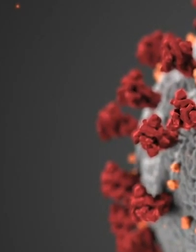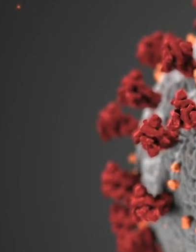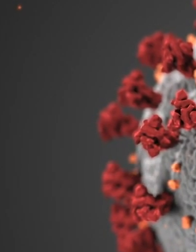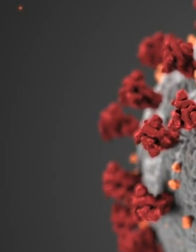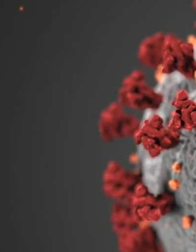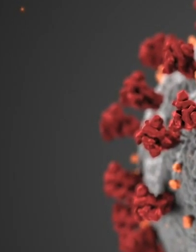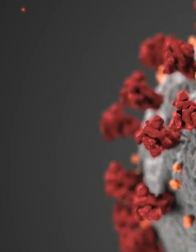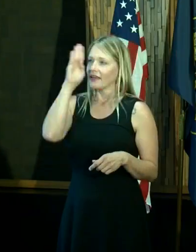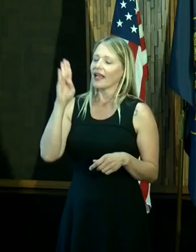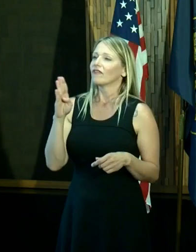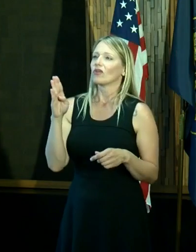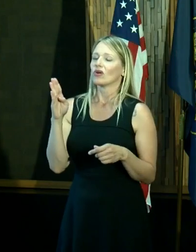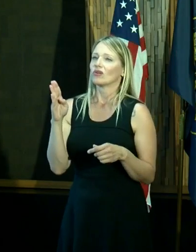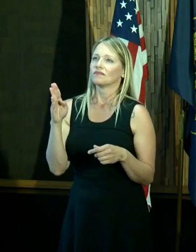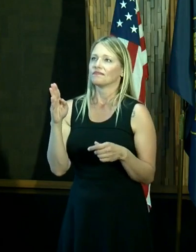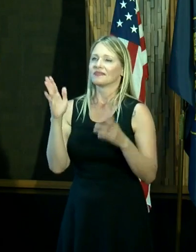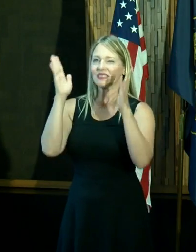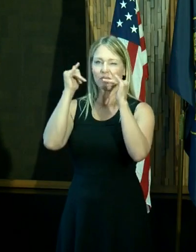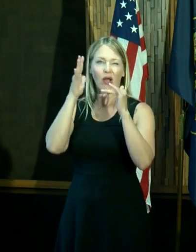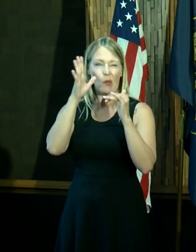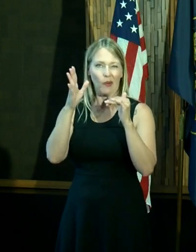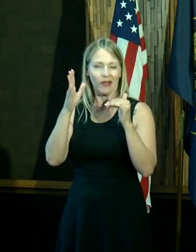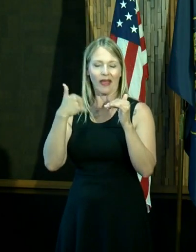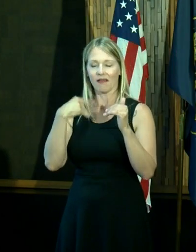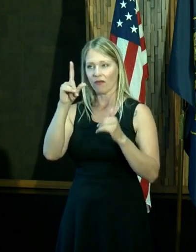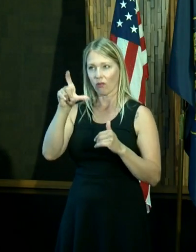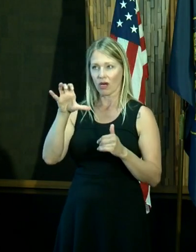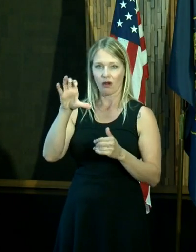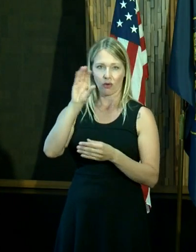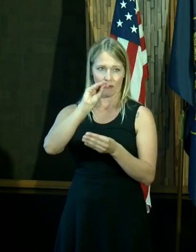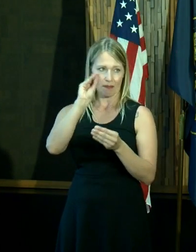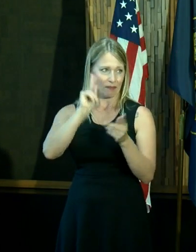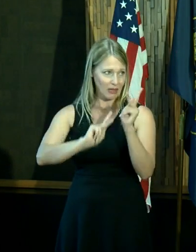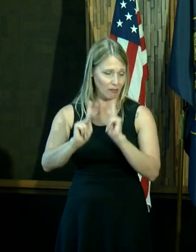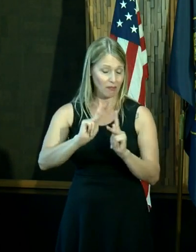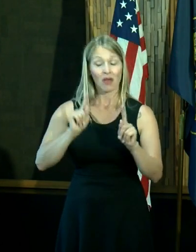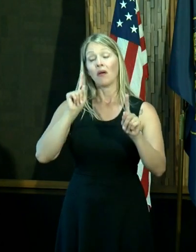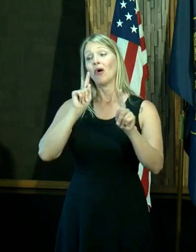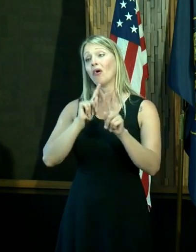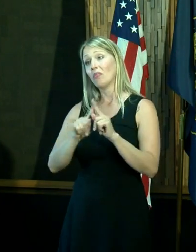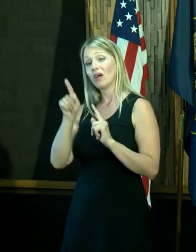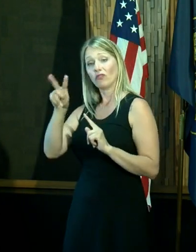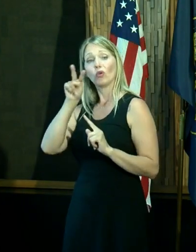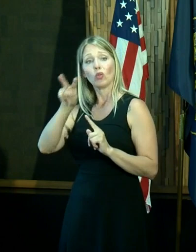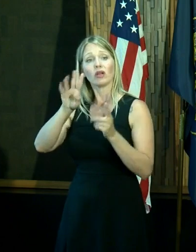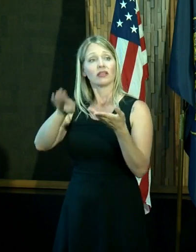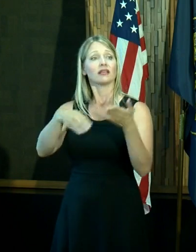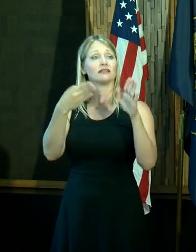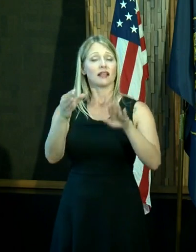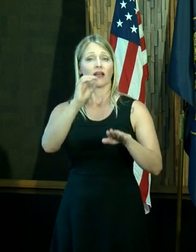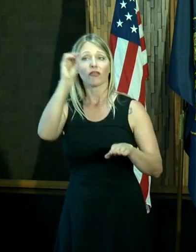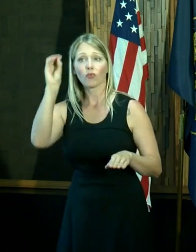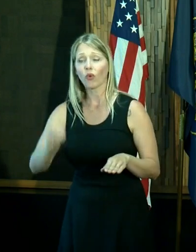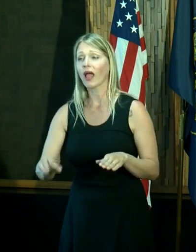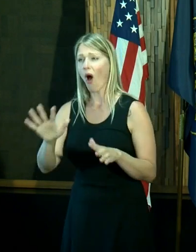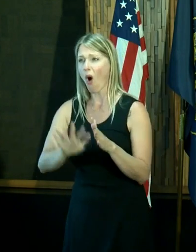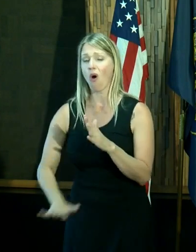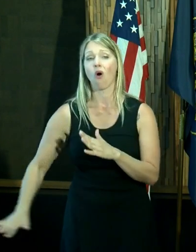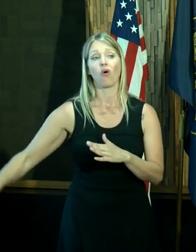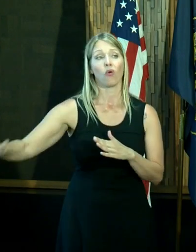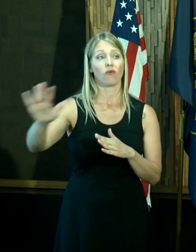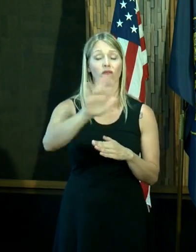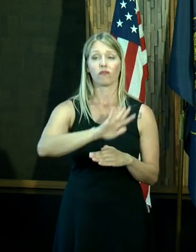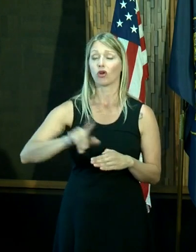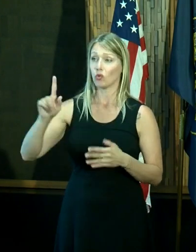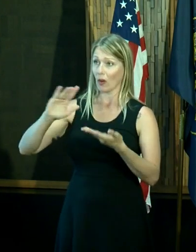its 100th death. When you look at the death rate, however, you would say and compare that to what they see on the national